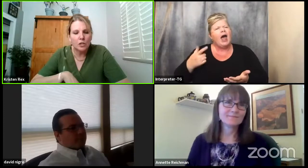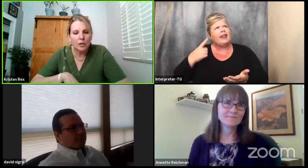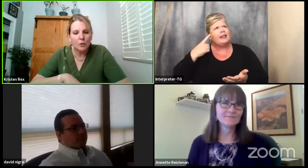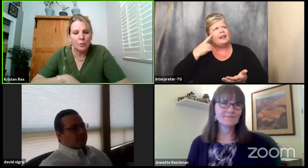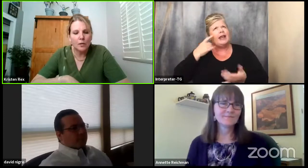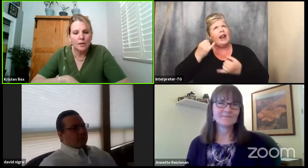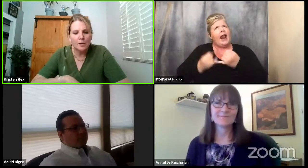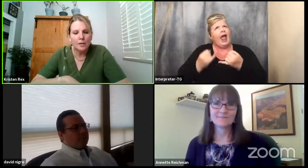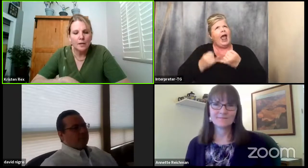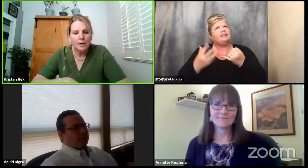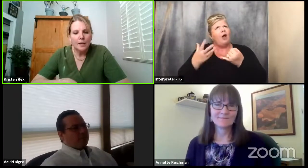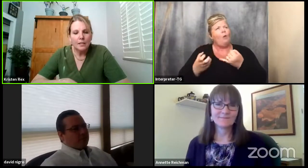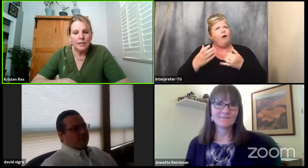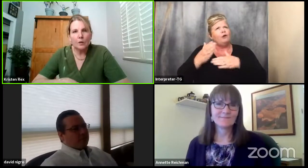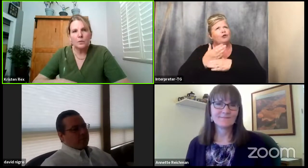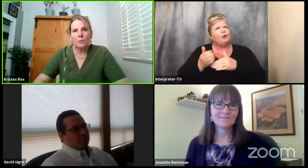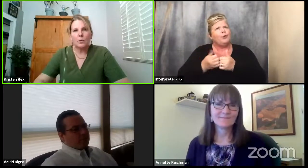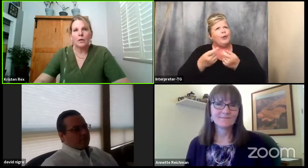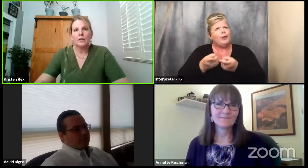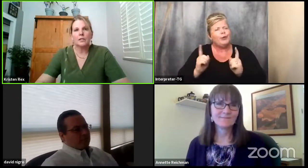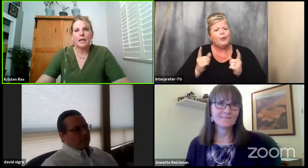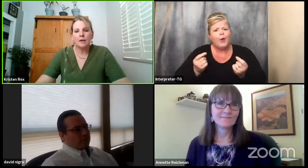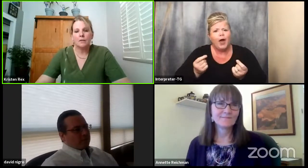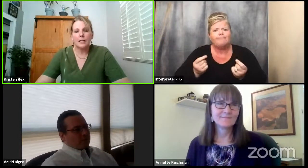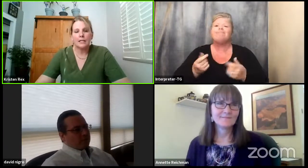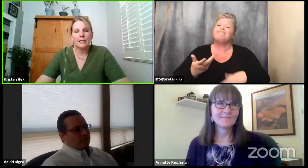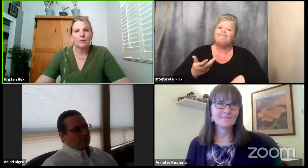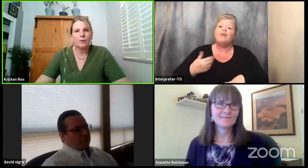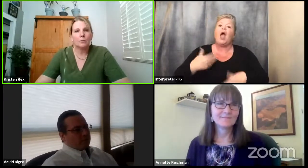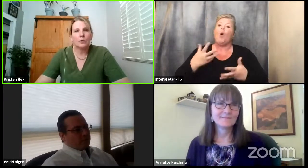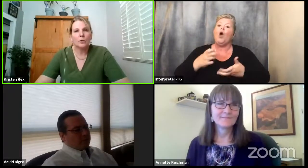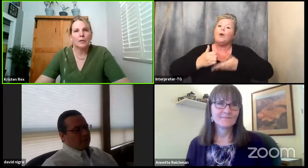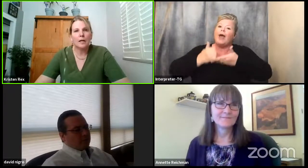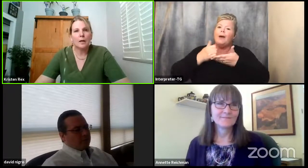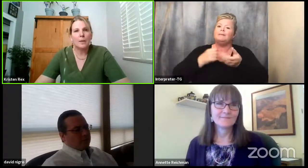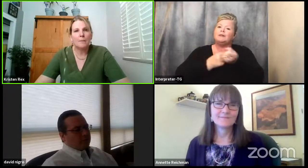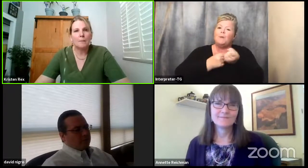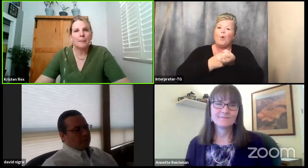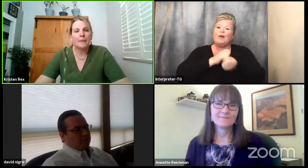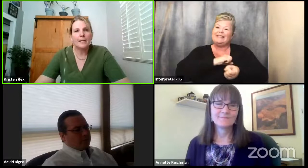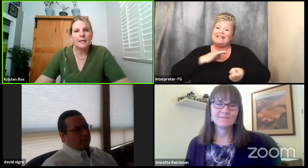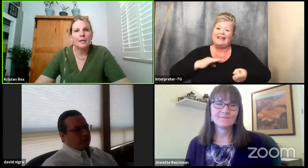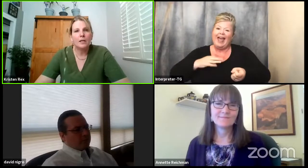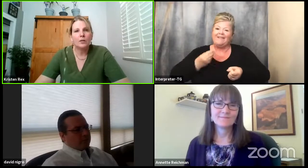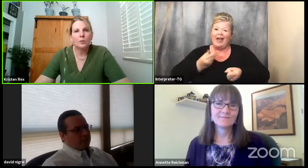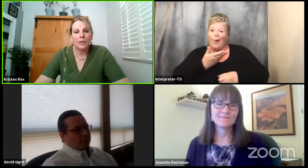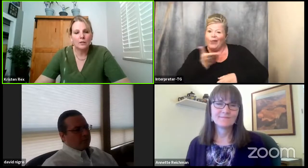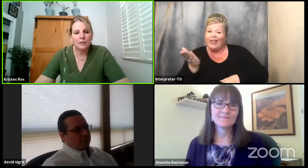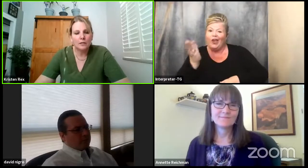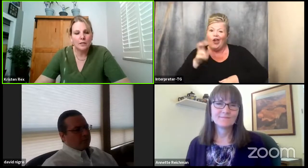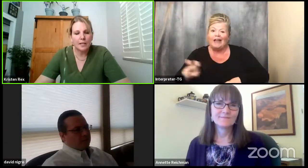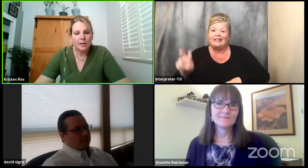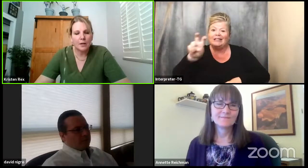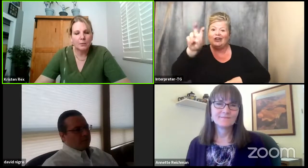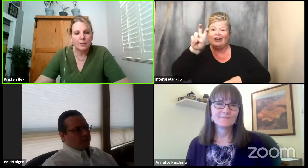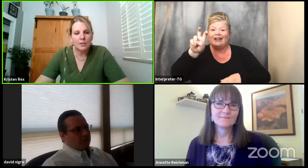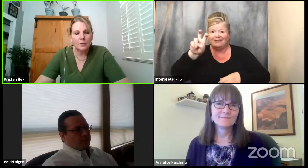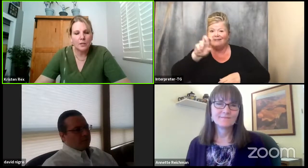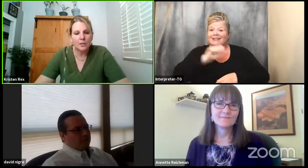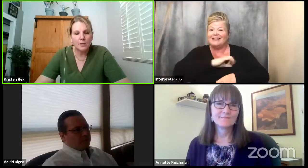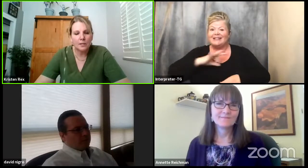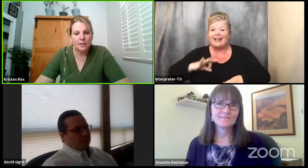wanted to share was to help support our staff in the itinerant world. The directors have set